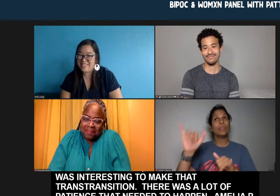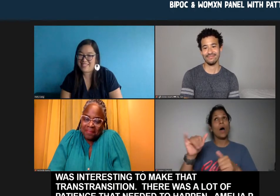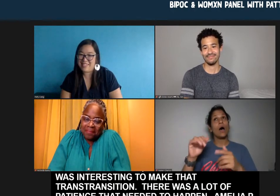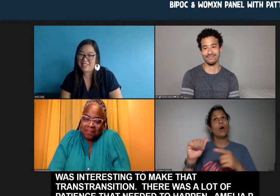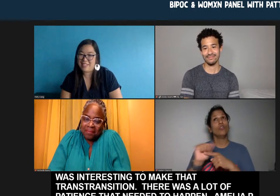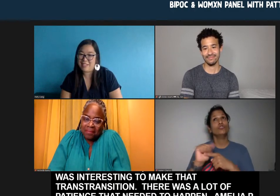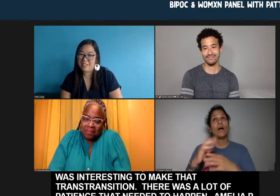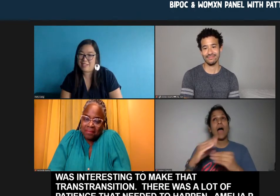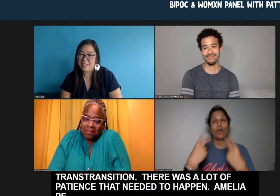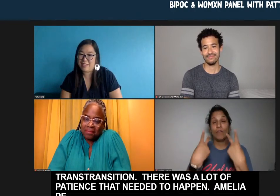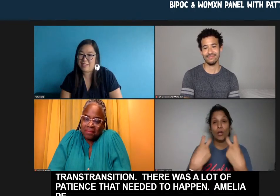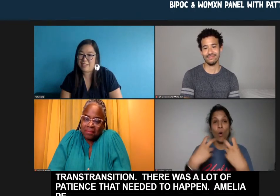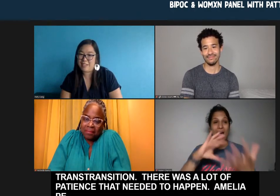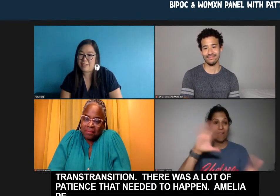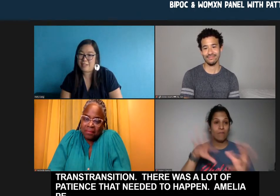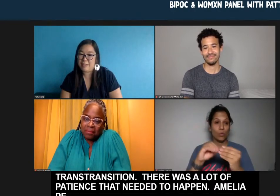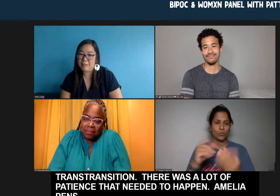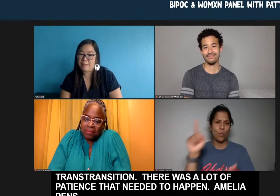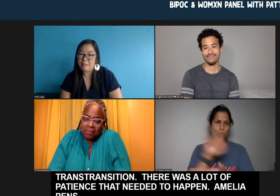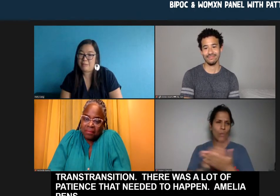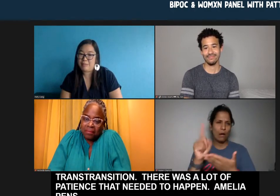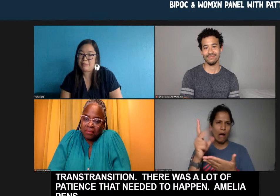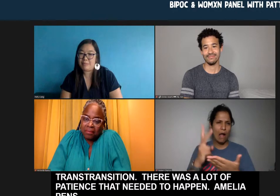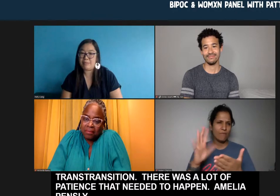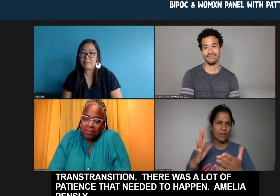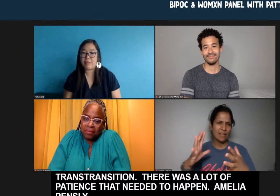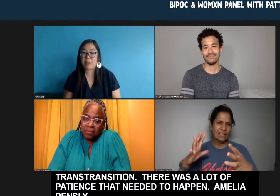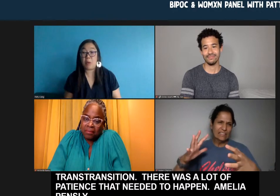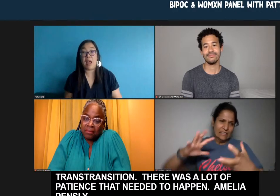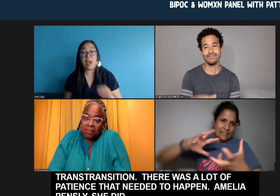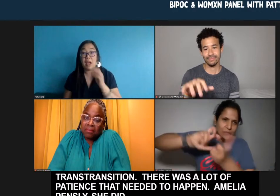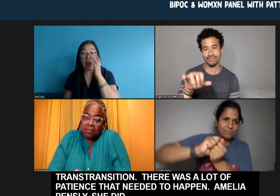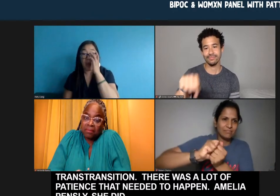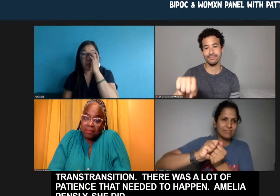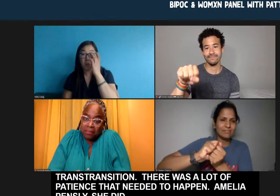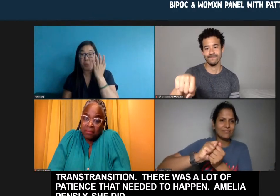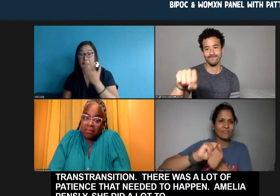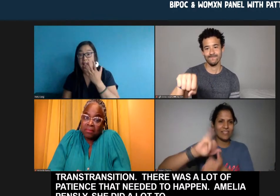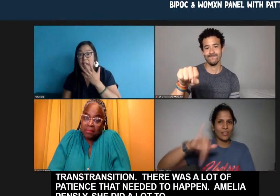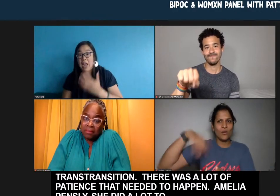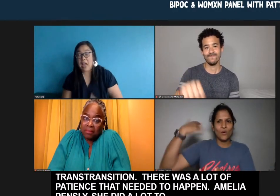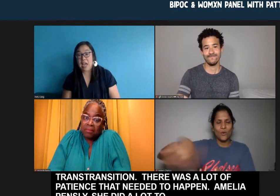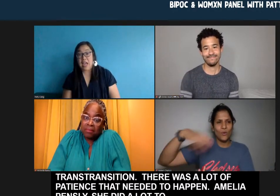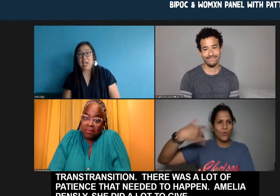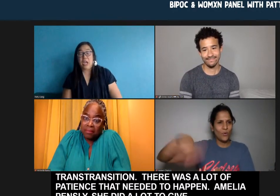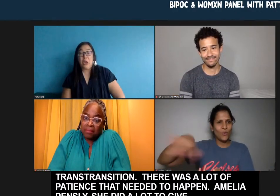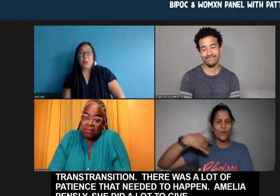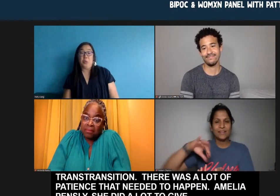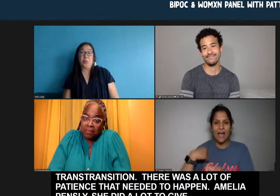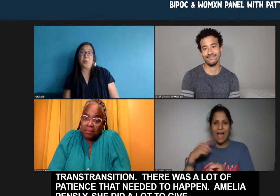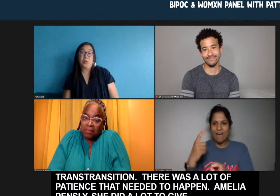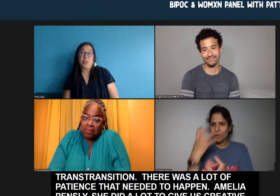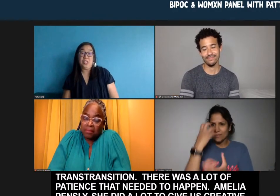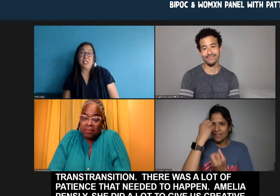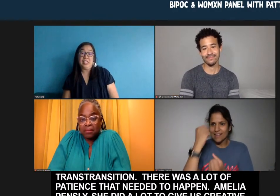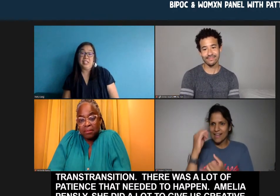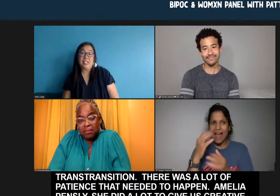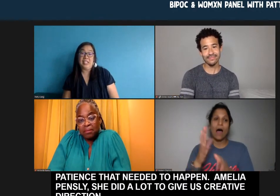creative direction. And regarding rehearsal and tech itself, like a week and a half